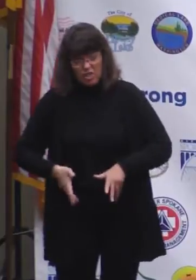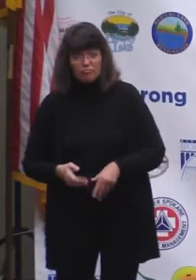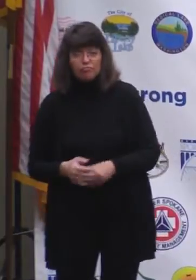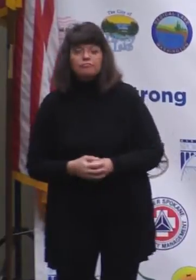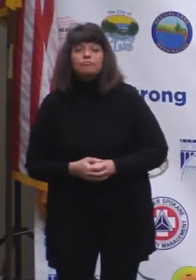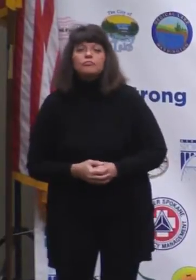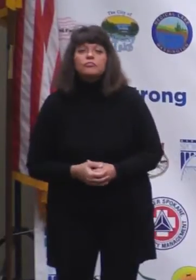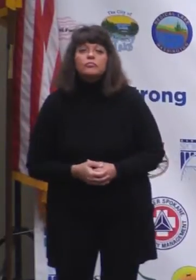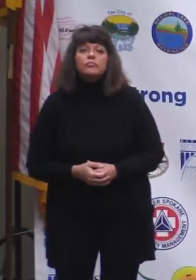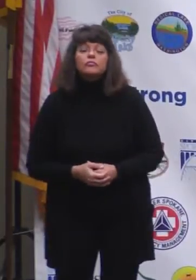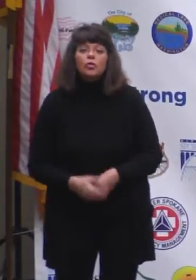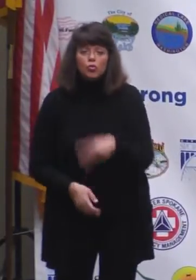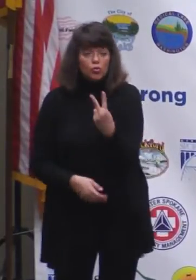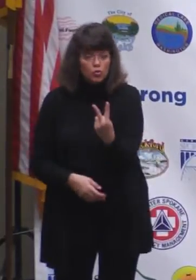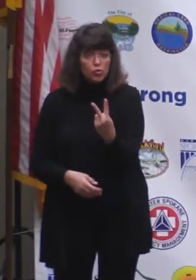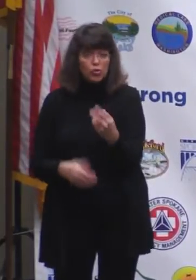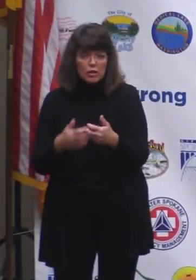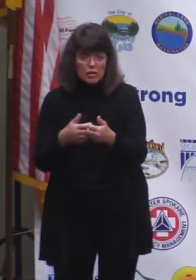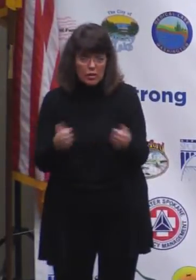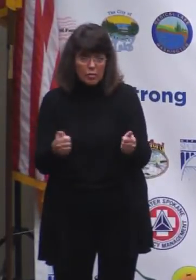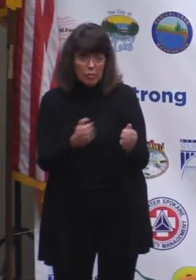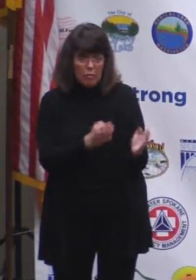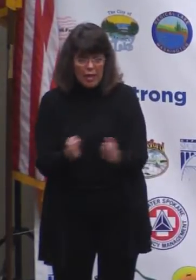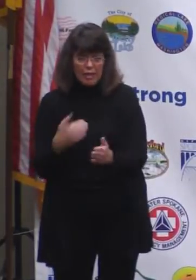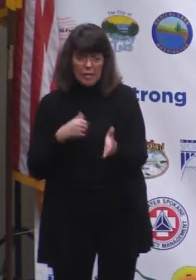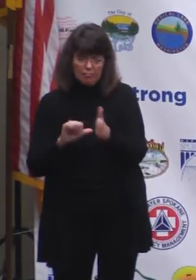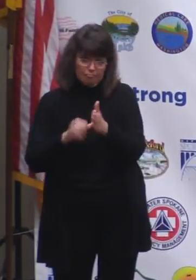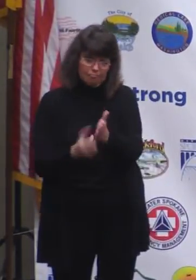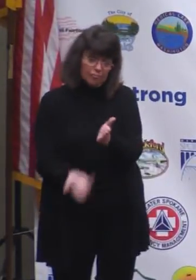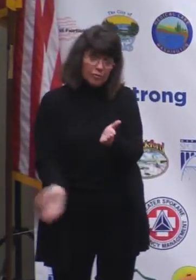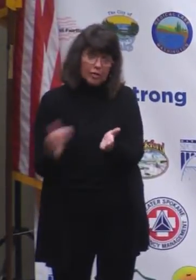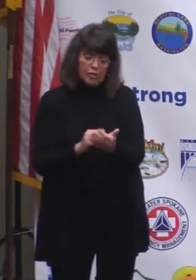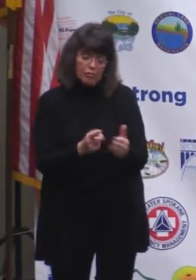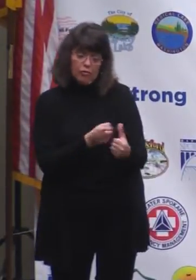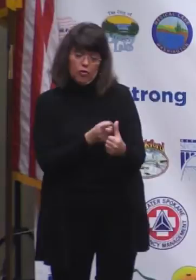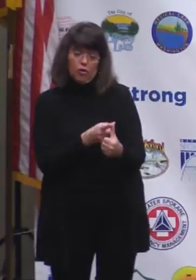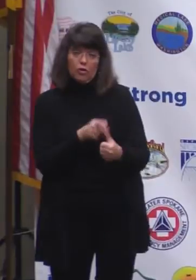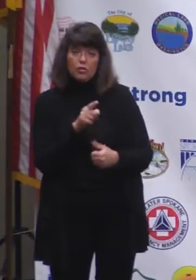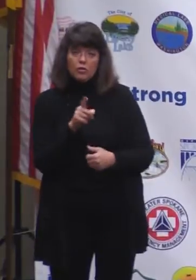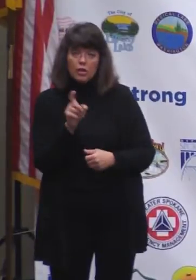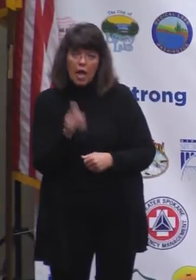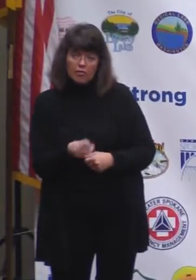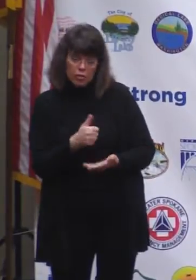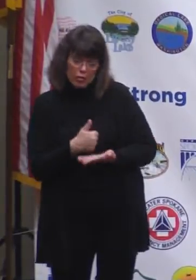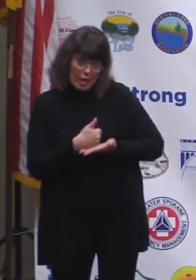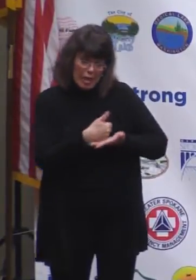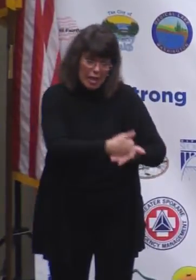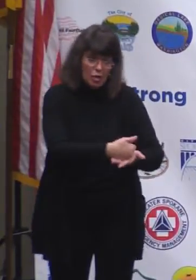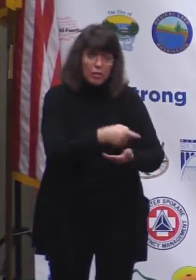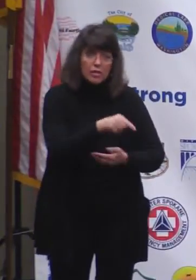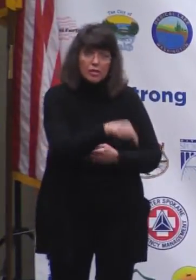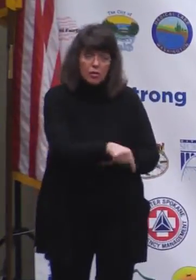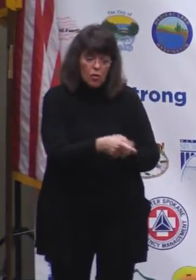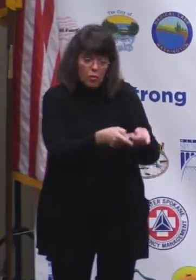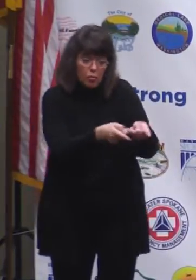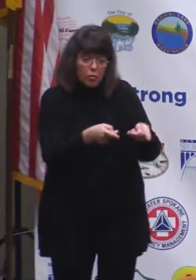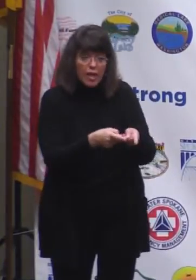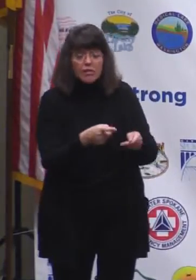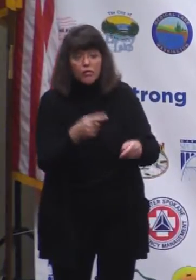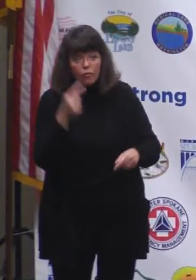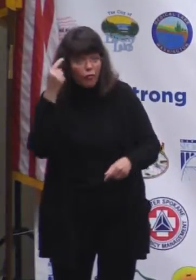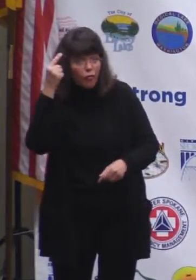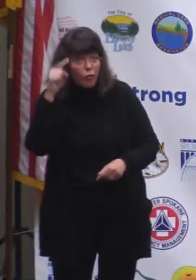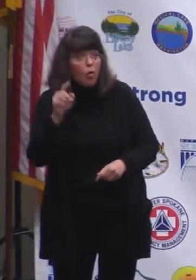we are meeting two separate plans. So let's go over those. First, a need to accommodate social distancing within our shelters, and then